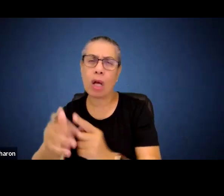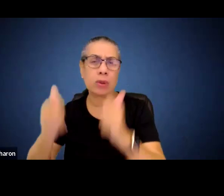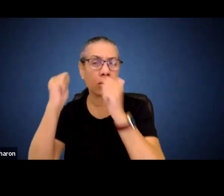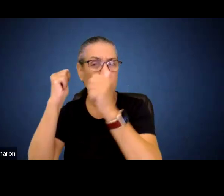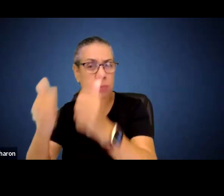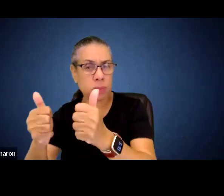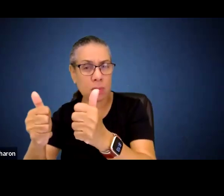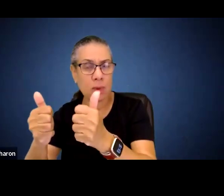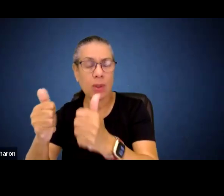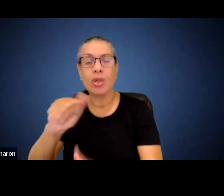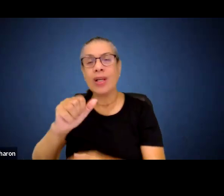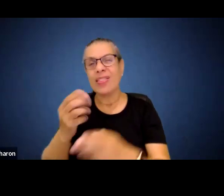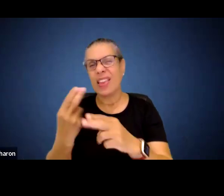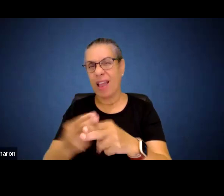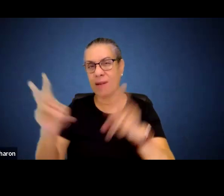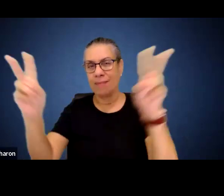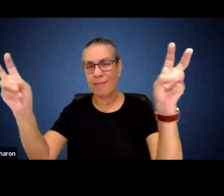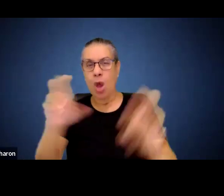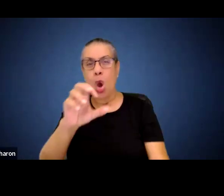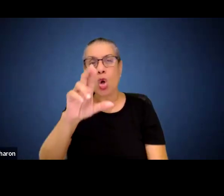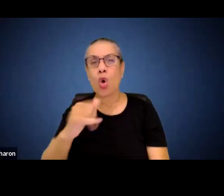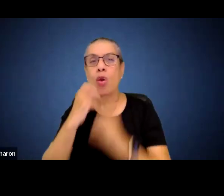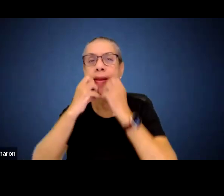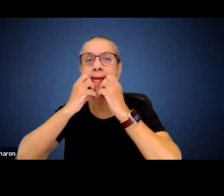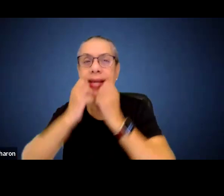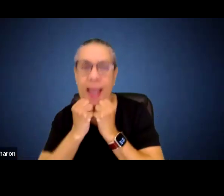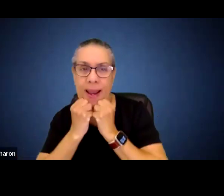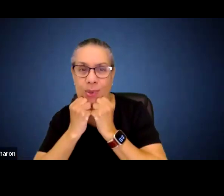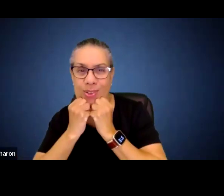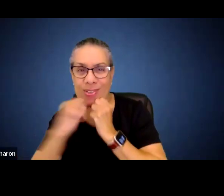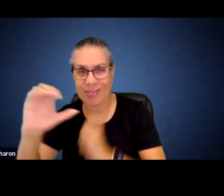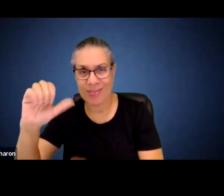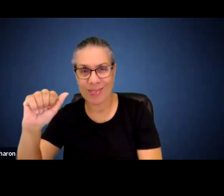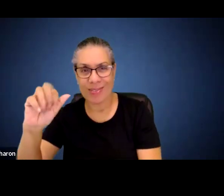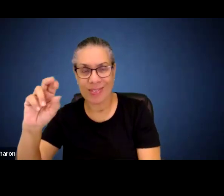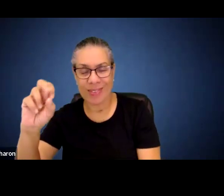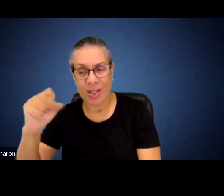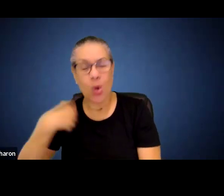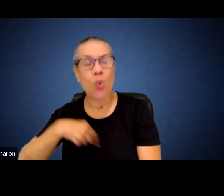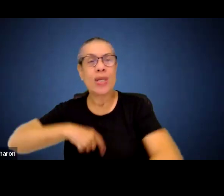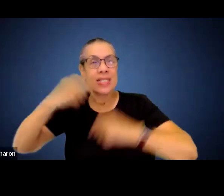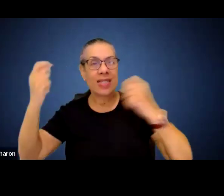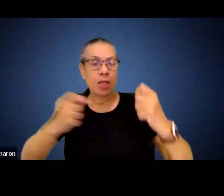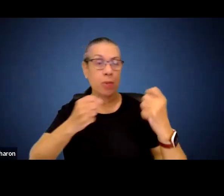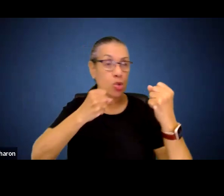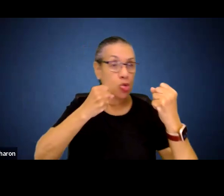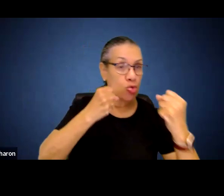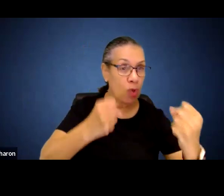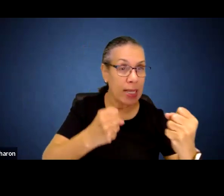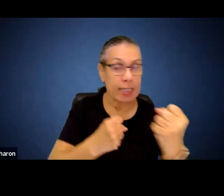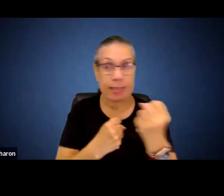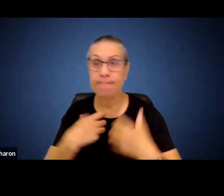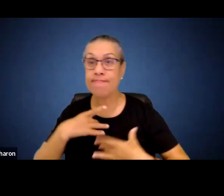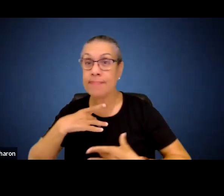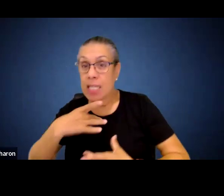Curly Cares is our school slogan. It sums up our goal of developing a school community that celebrates the strengths, interests, and